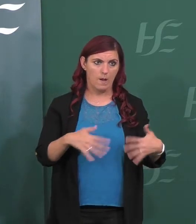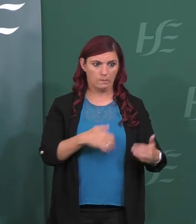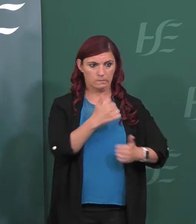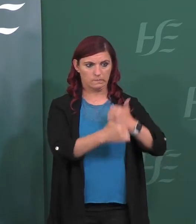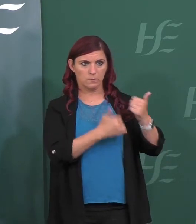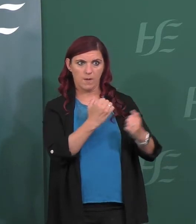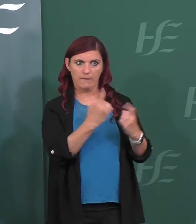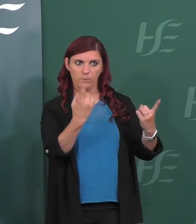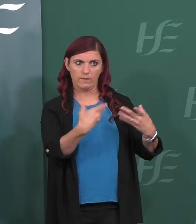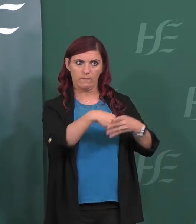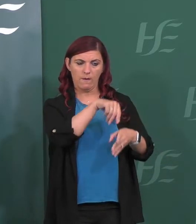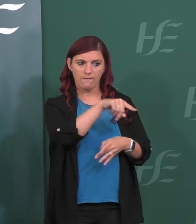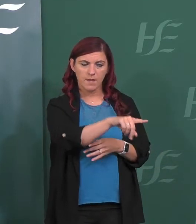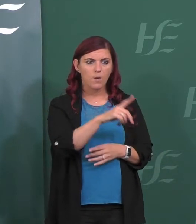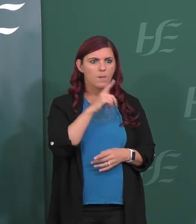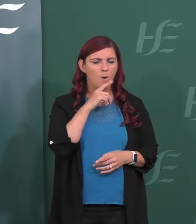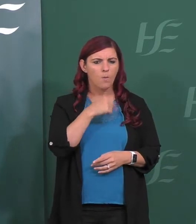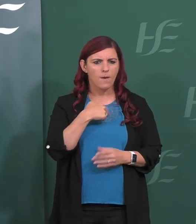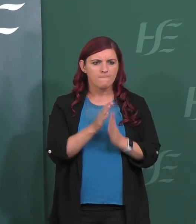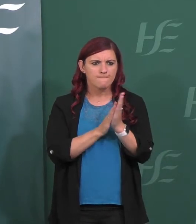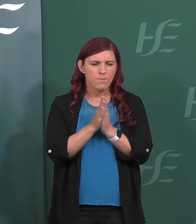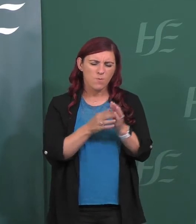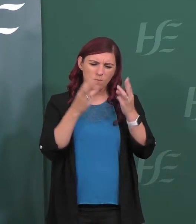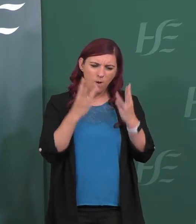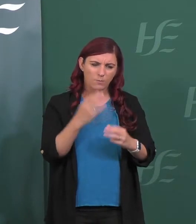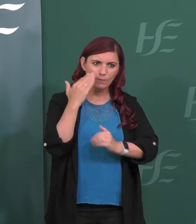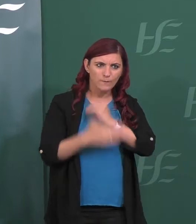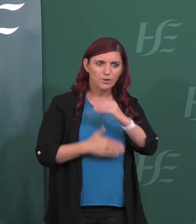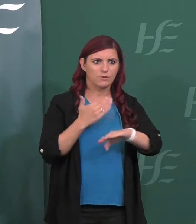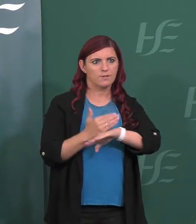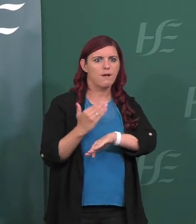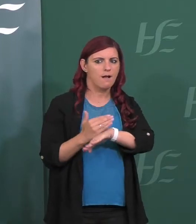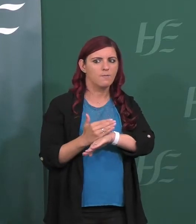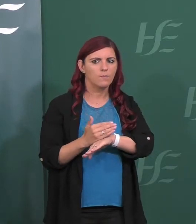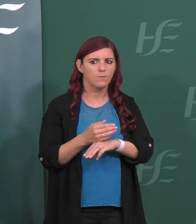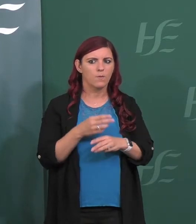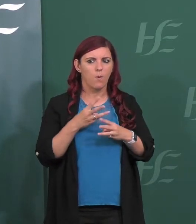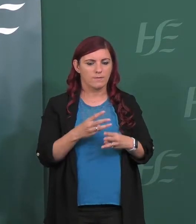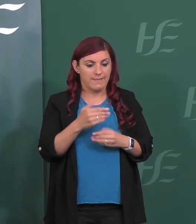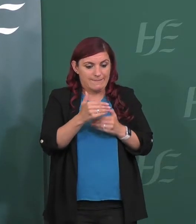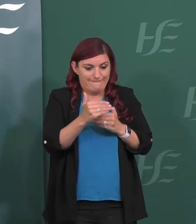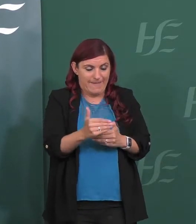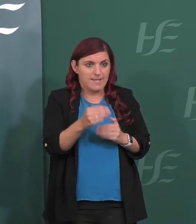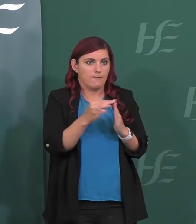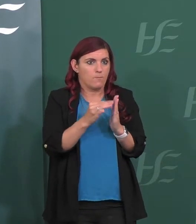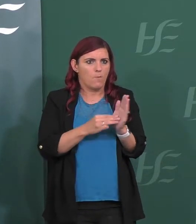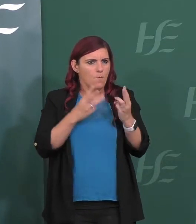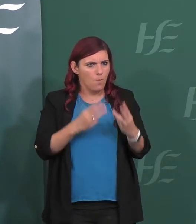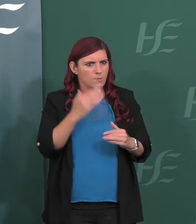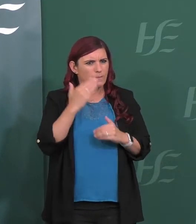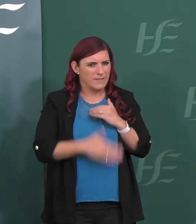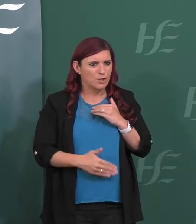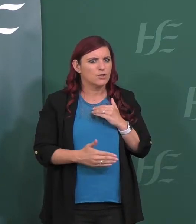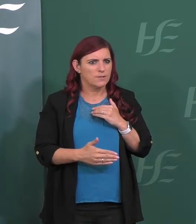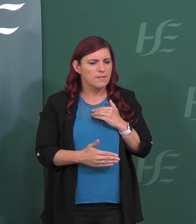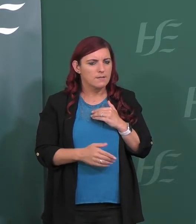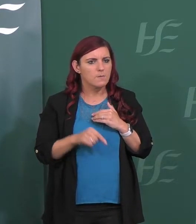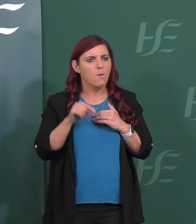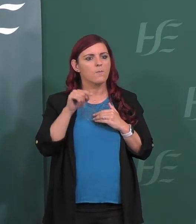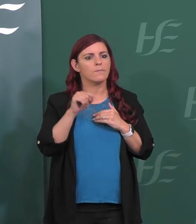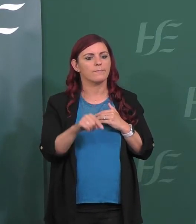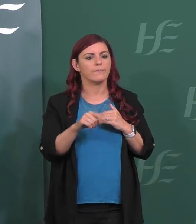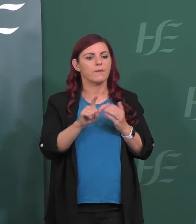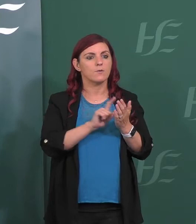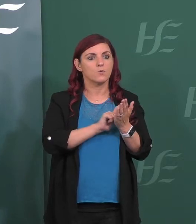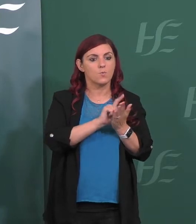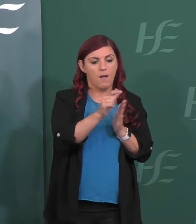involved. But we're really anxious to finish the job off now in terms of this phase of the programme. Specifically on the